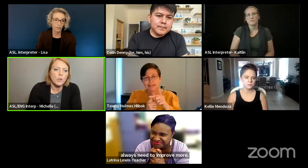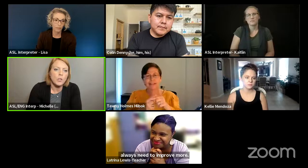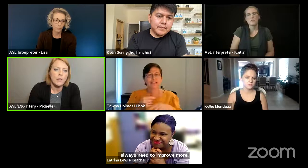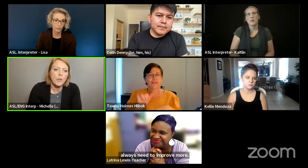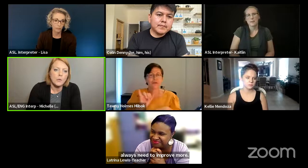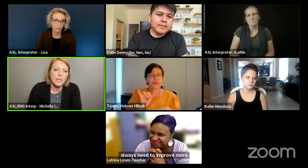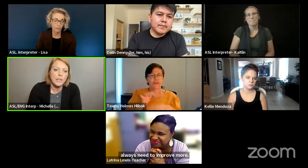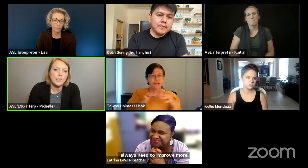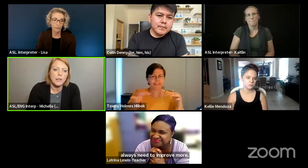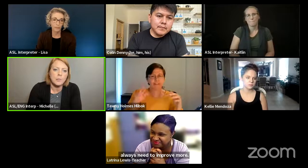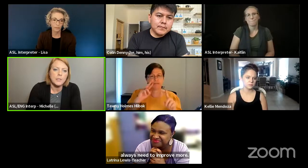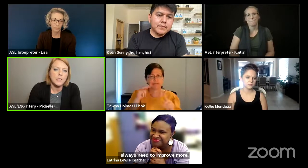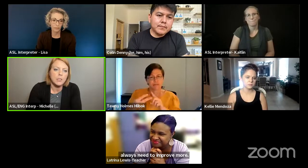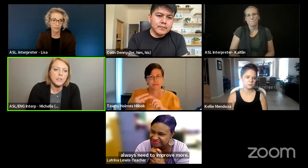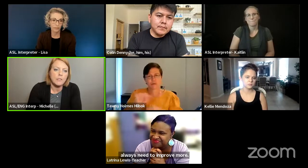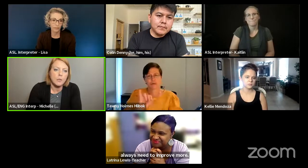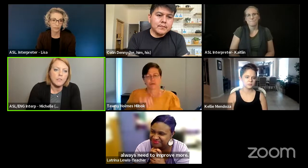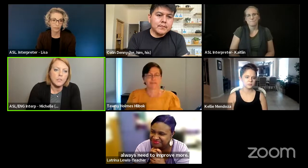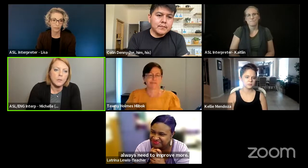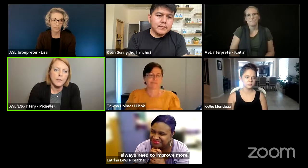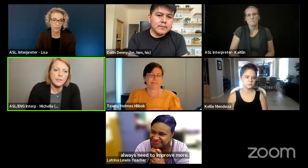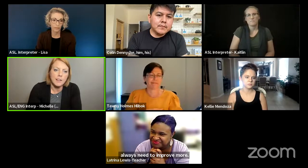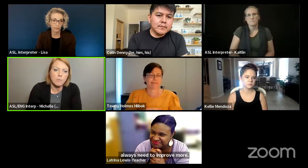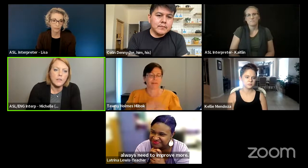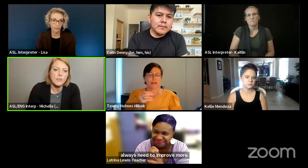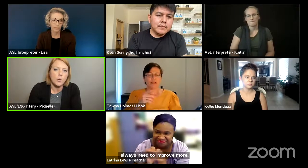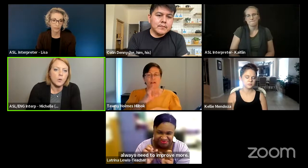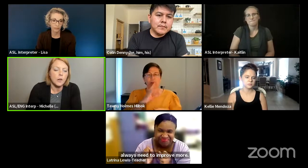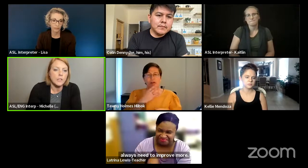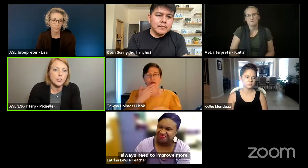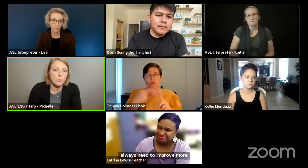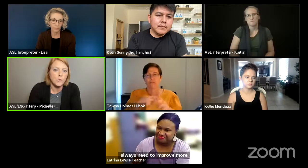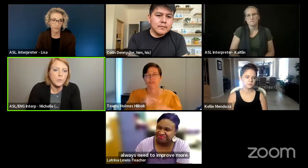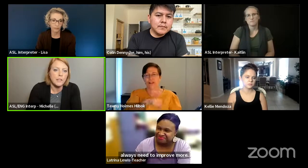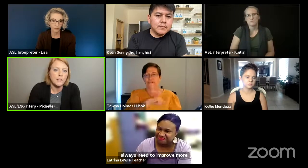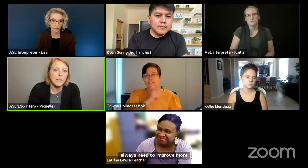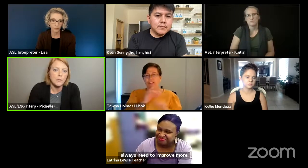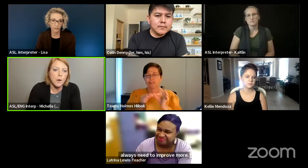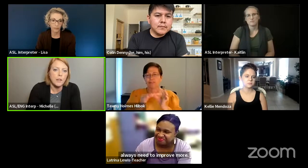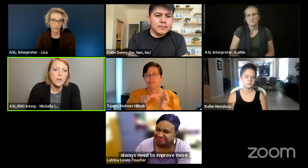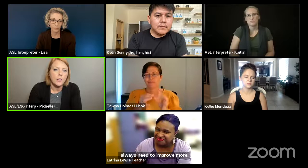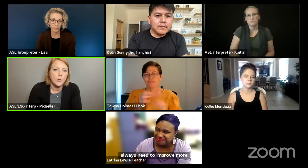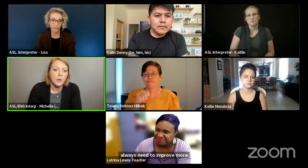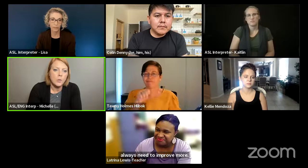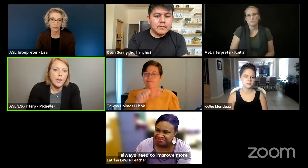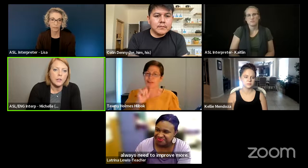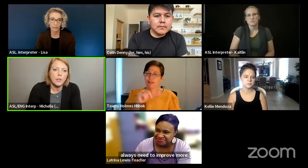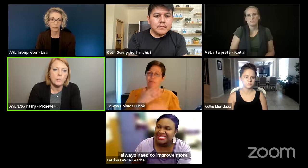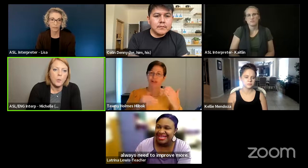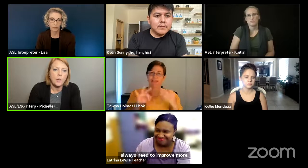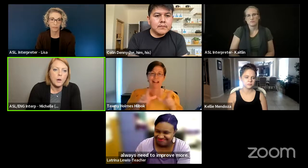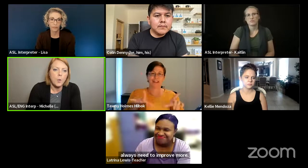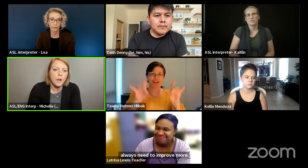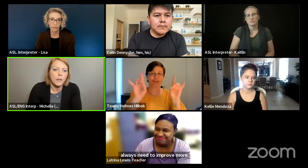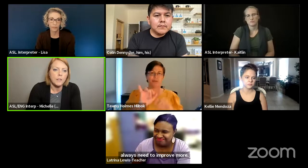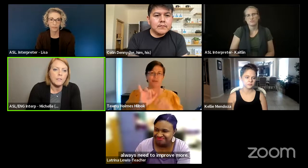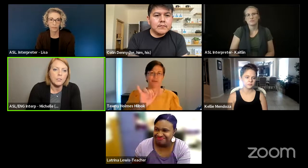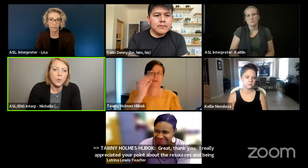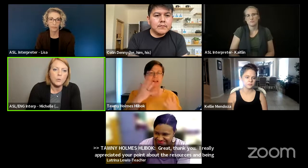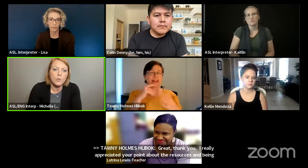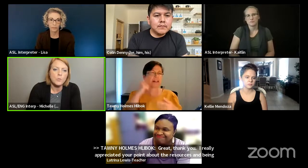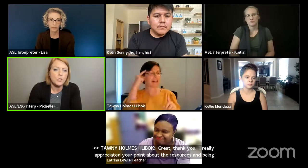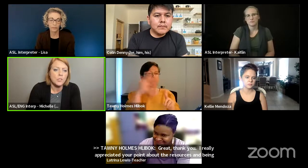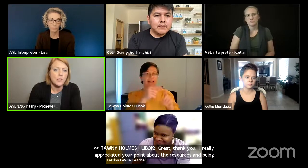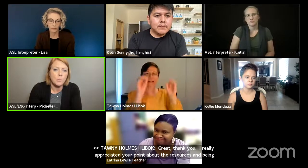not overlooking those needs, particularly if you have a student that's Deaf Plus or additional perspectives as well. You also had a good point about quality